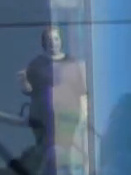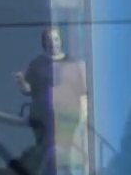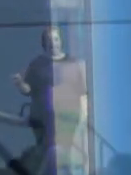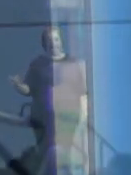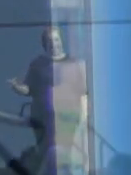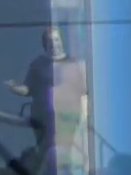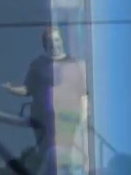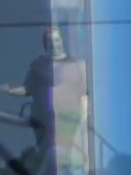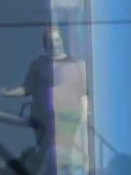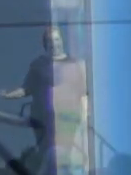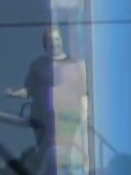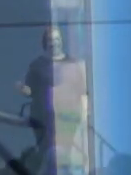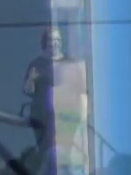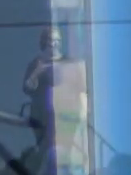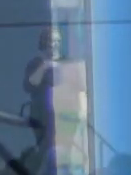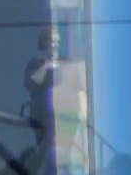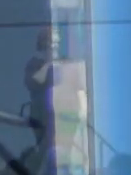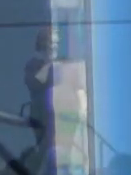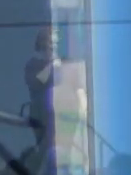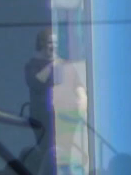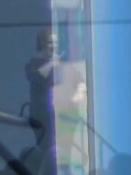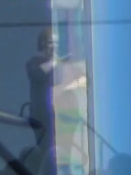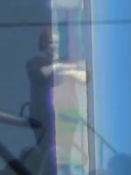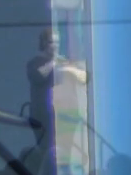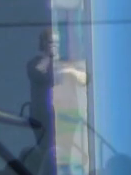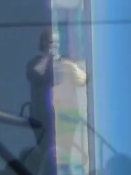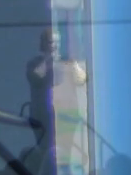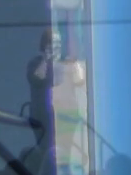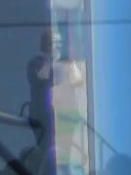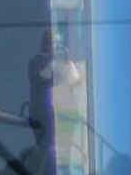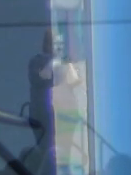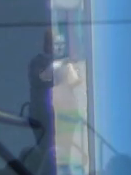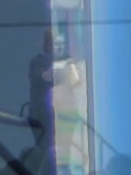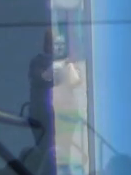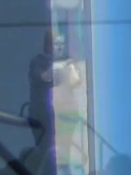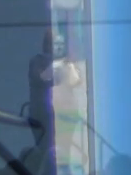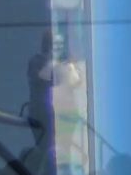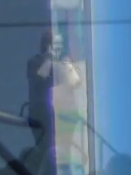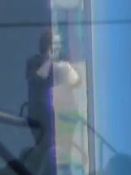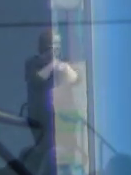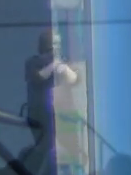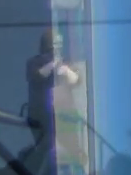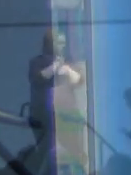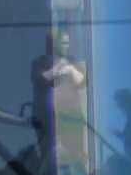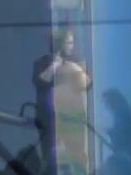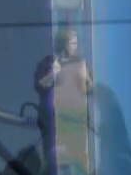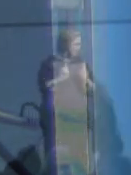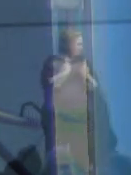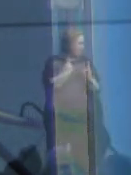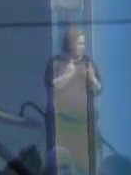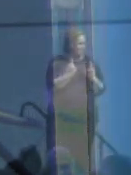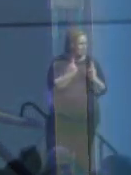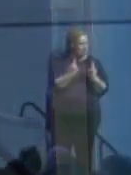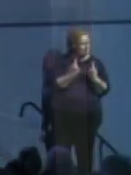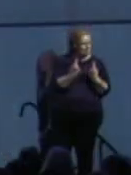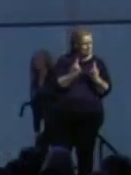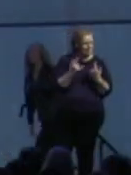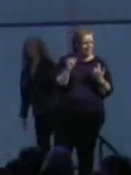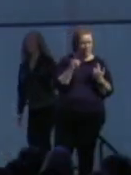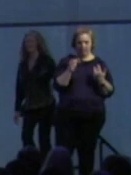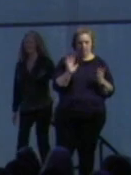I feel like there was a little powwow at her table there. Little consultation that happened. Like, wait a